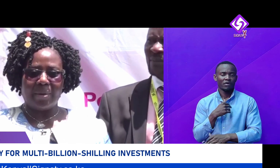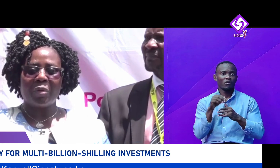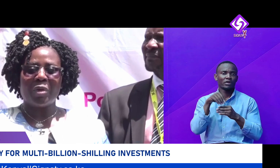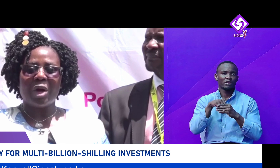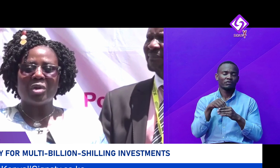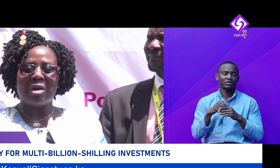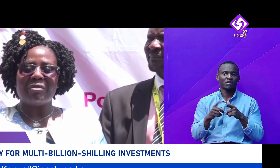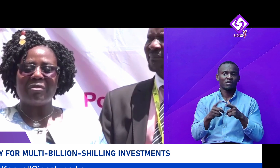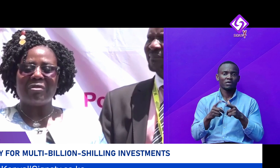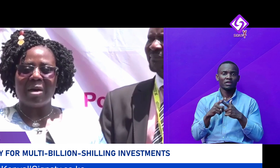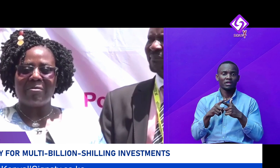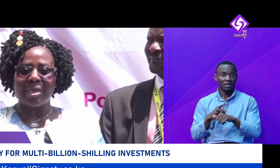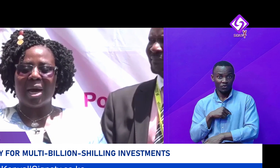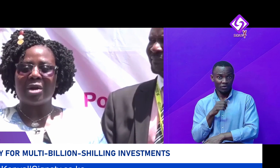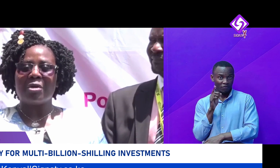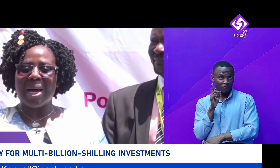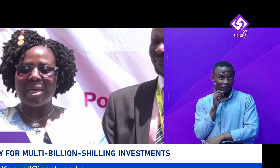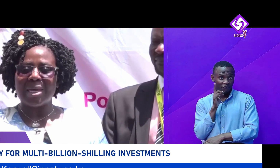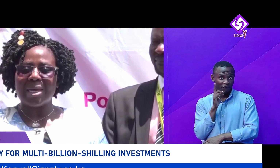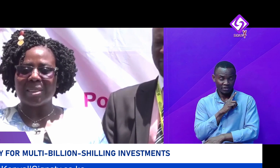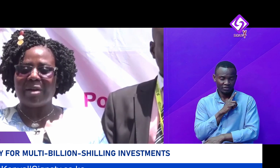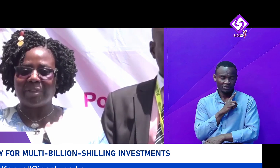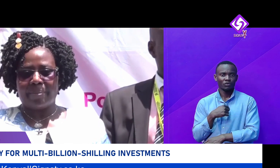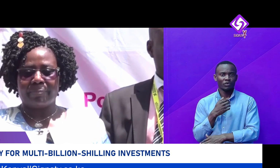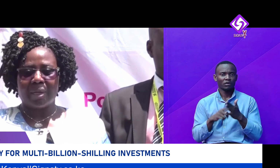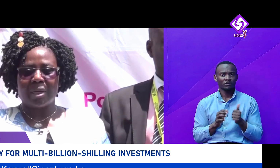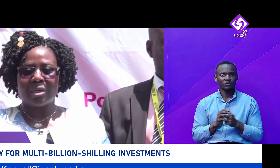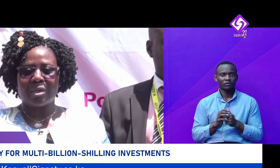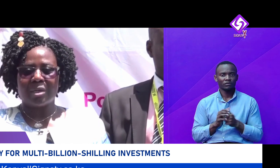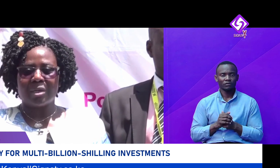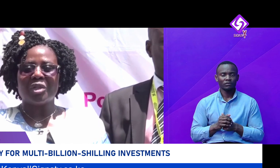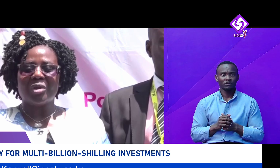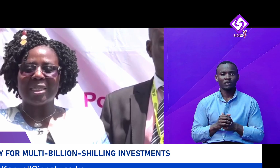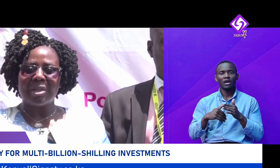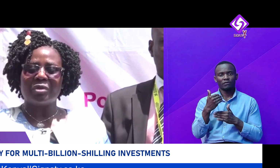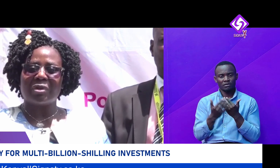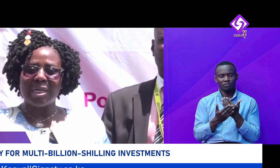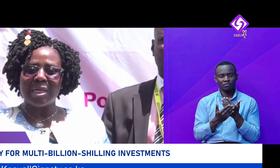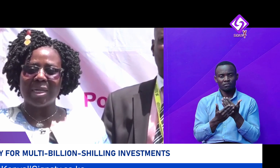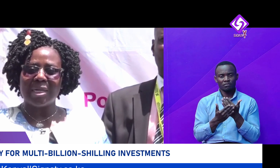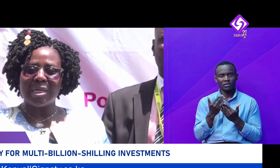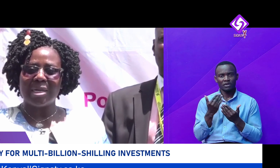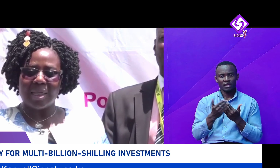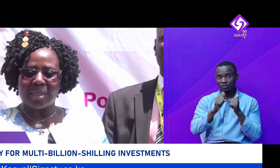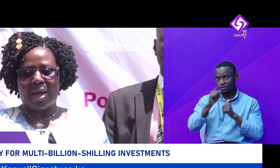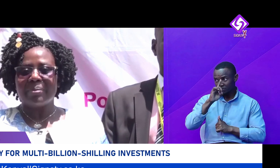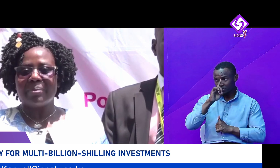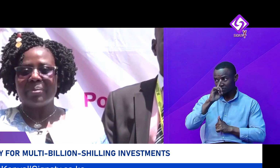here, we are going to have a very robust aftercare to ensure that everything that we've already gathered here